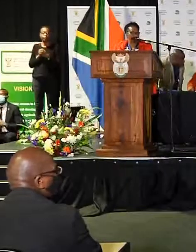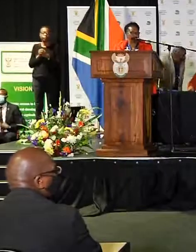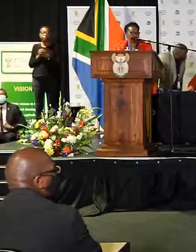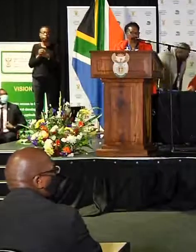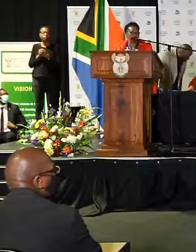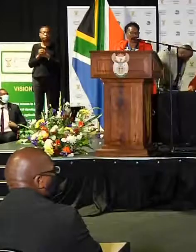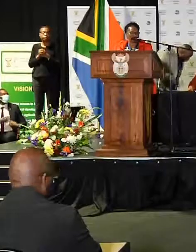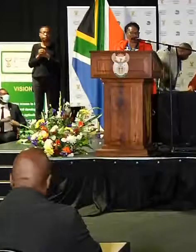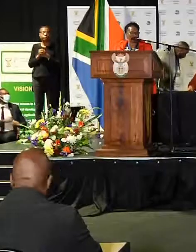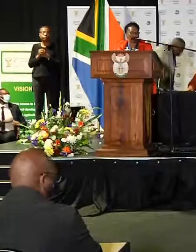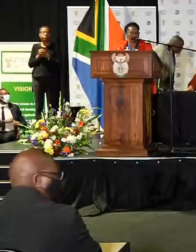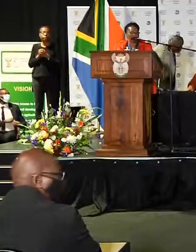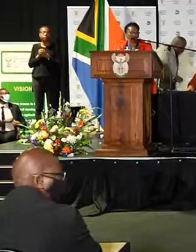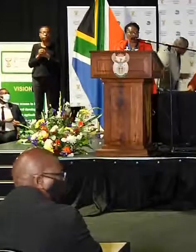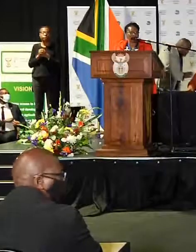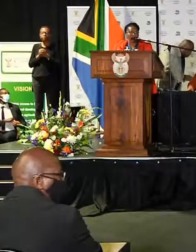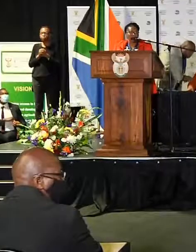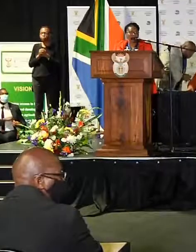Can I call